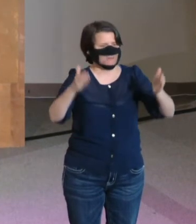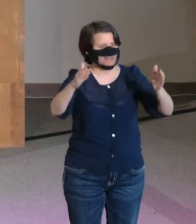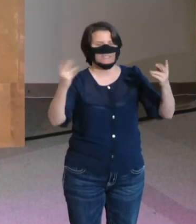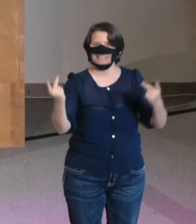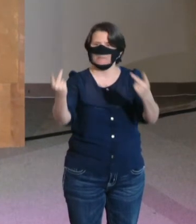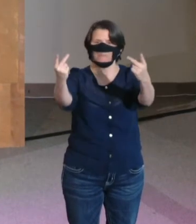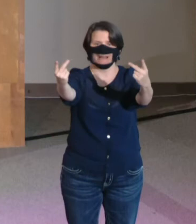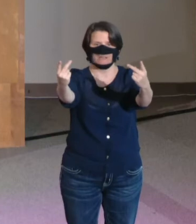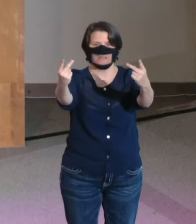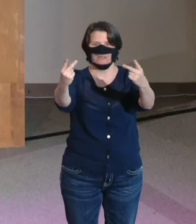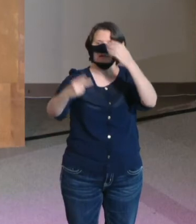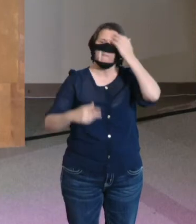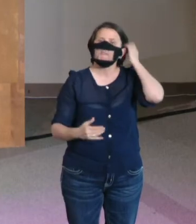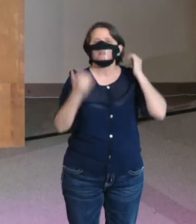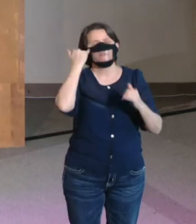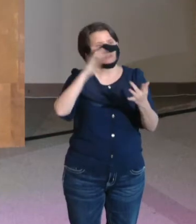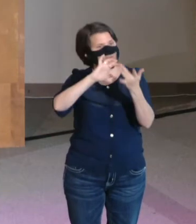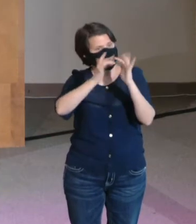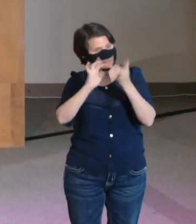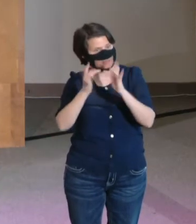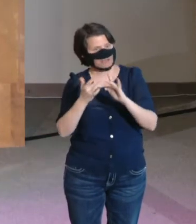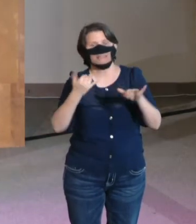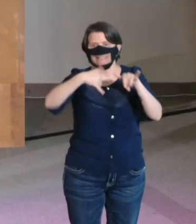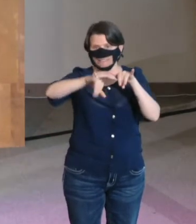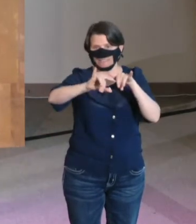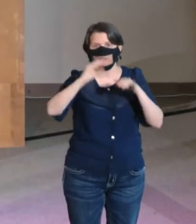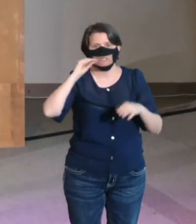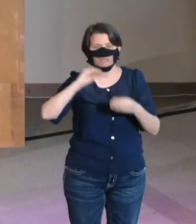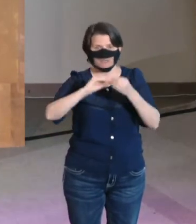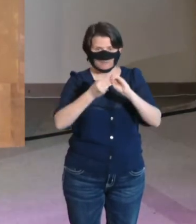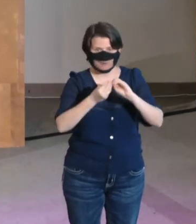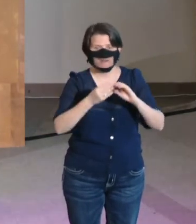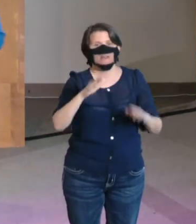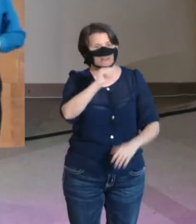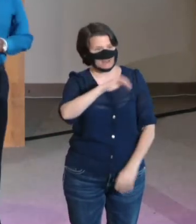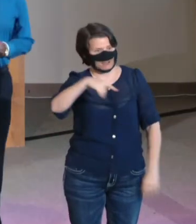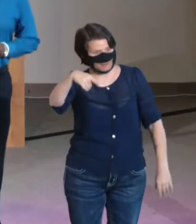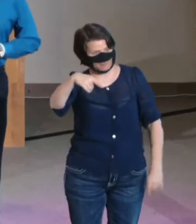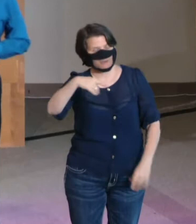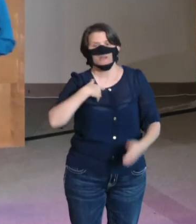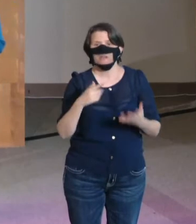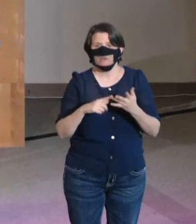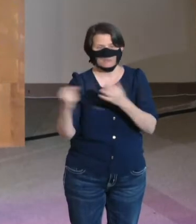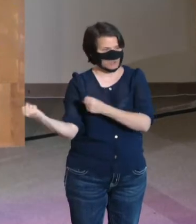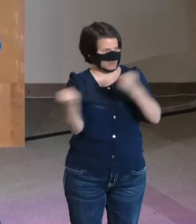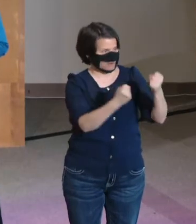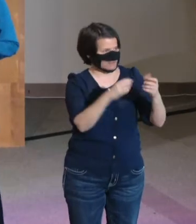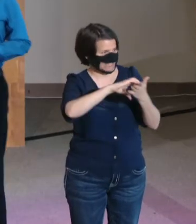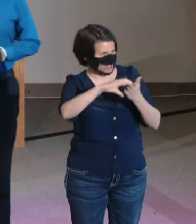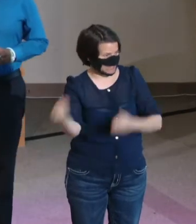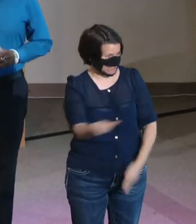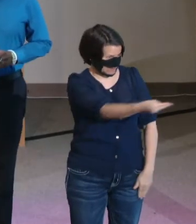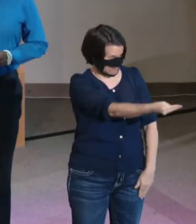sanctuary. And if you're giving online, that is still the same number. You can give to the app, you can mail a check. You can drive it up here and hand it to somebody. That